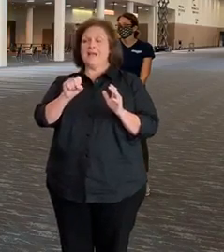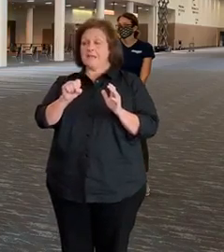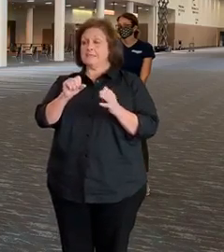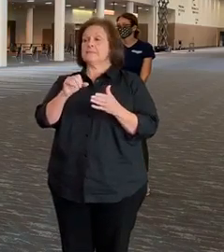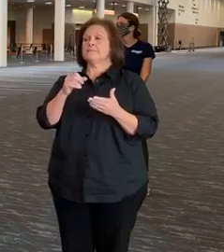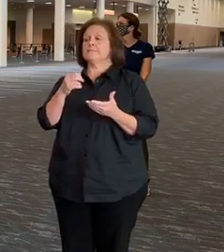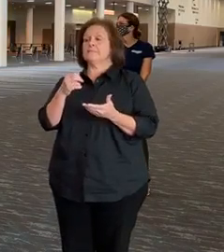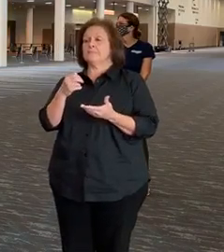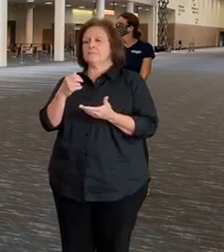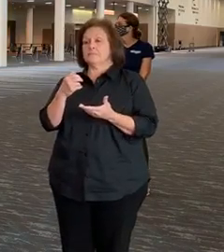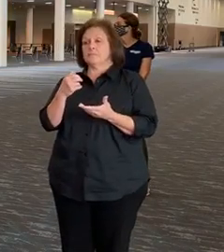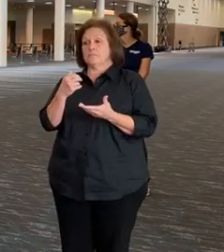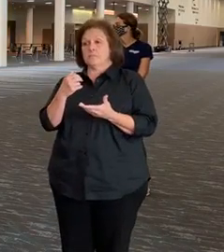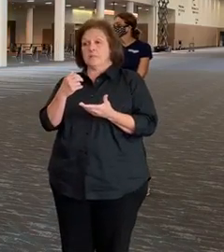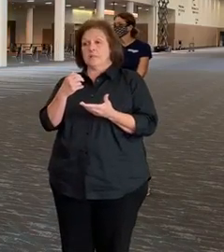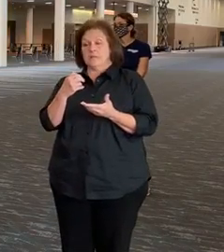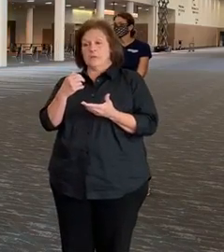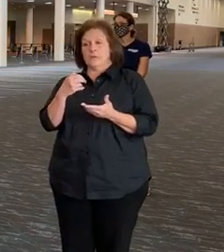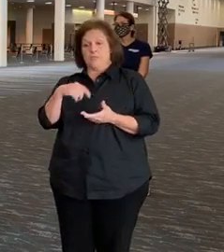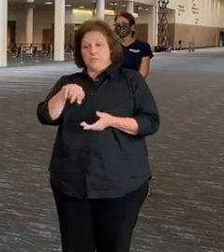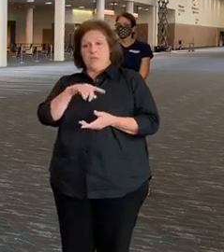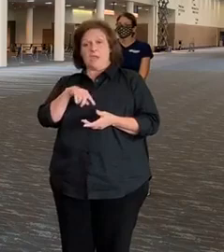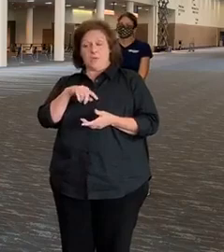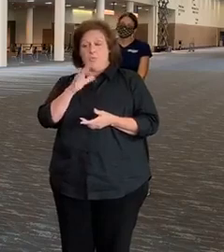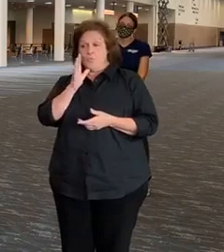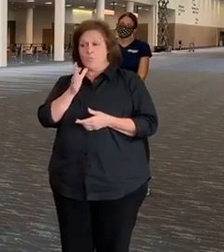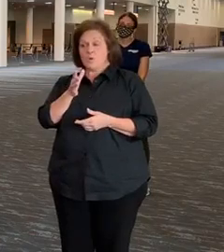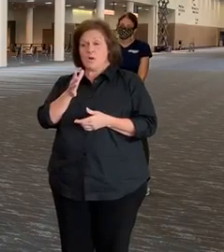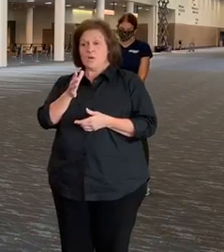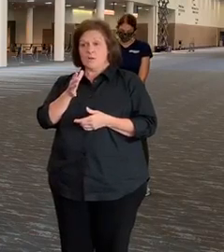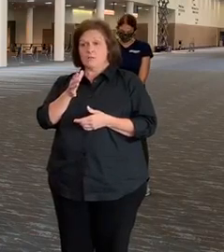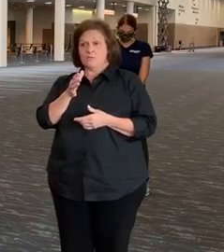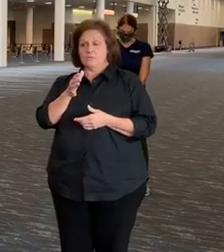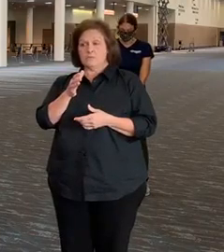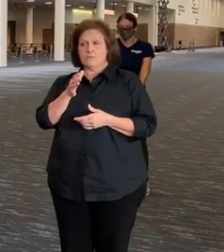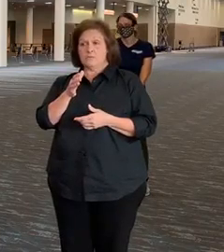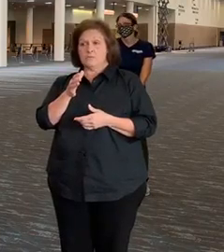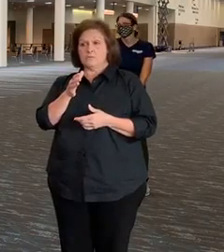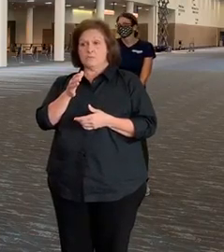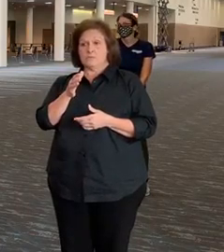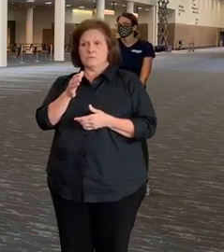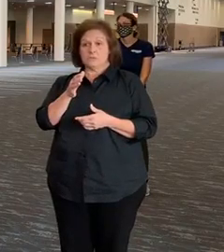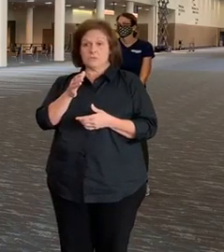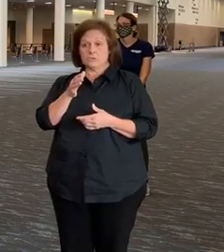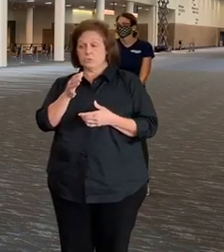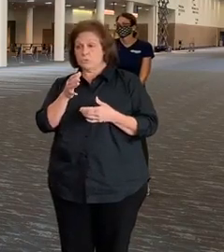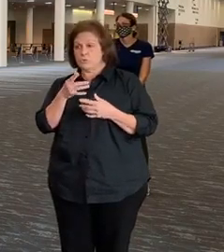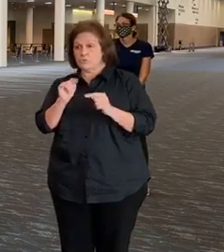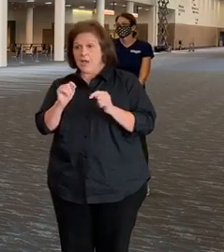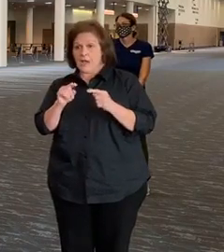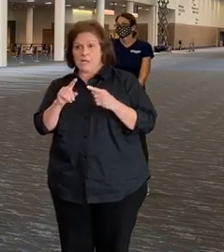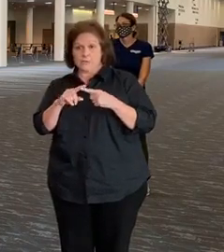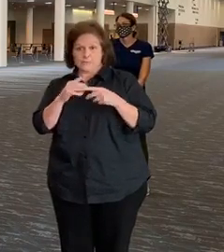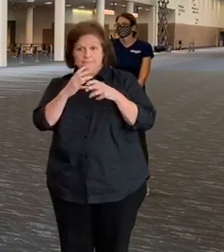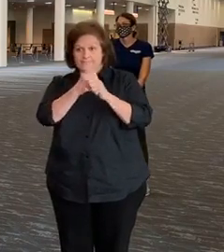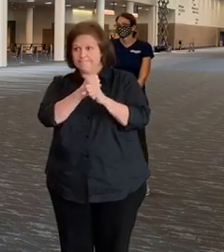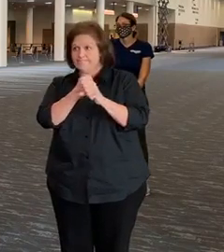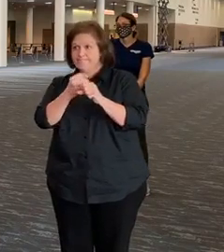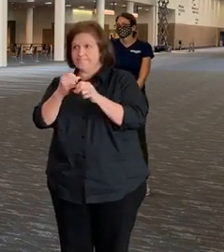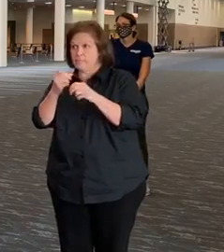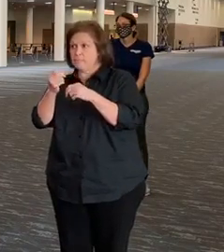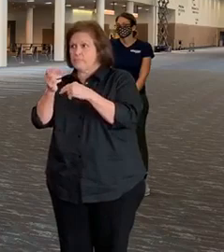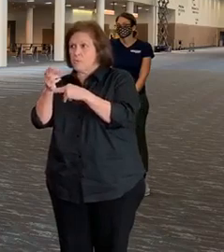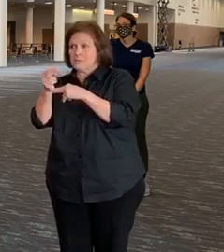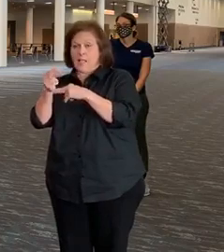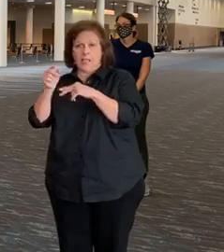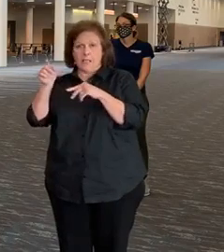as we can, as they can, they're going to start attempting to maybe consolidate some of these hotels as more rooms become